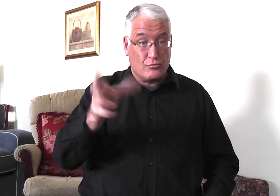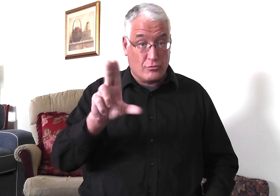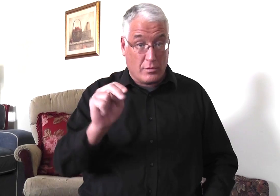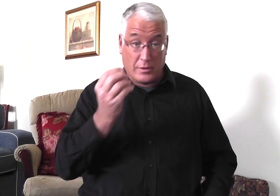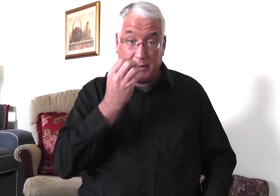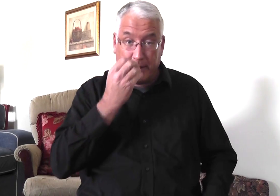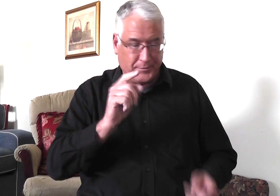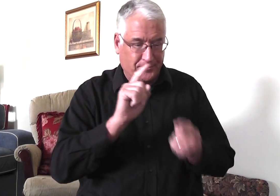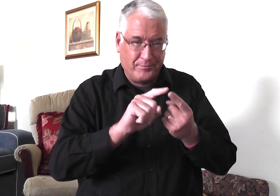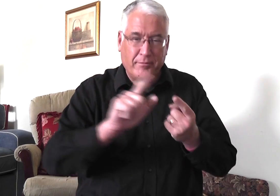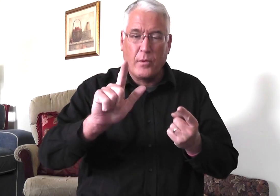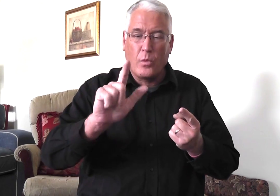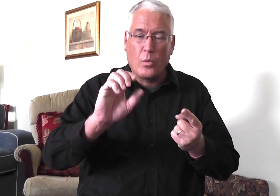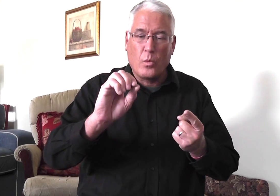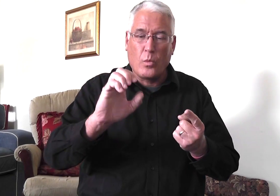That, that's what John ate.